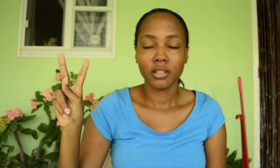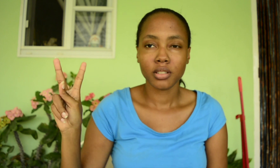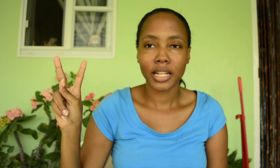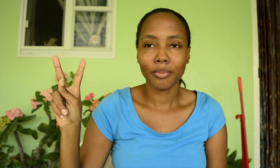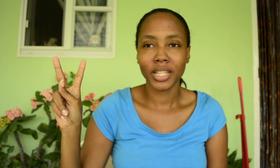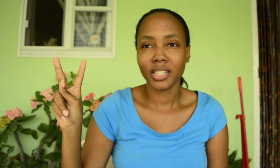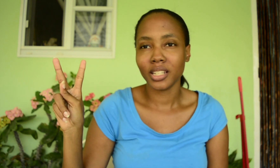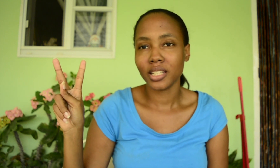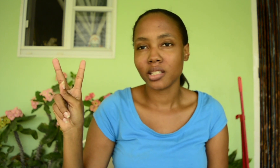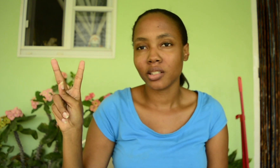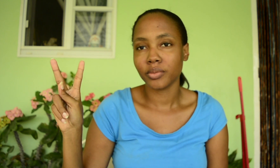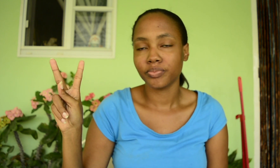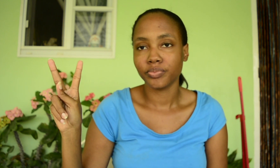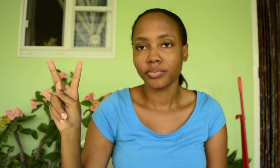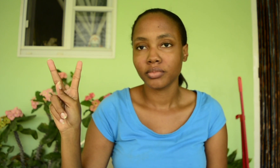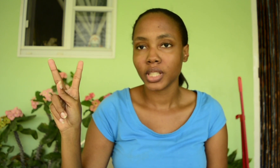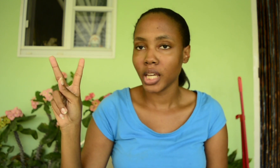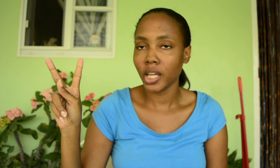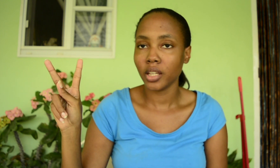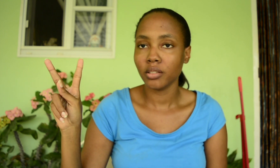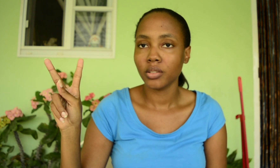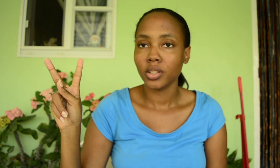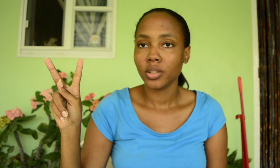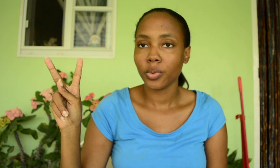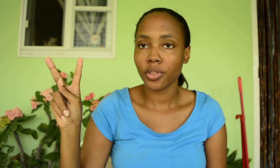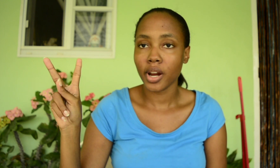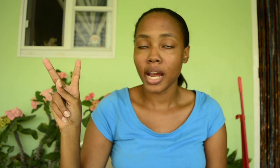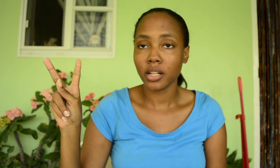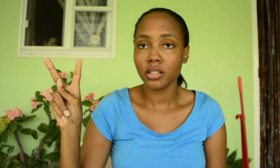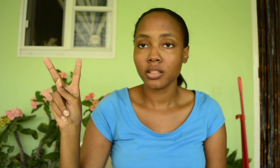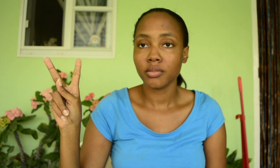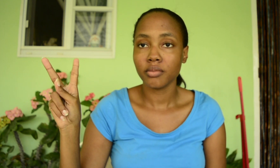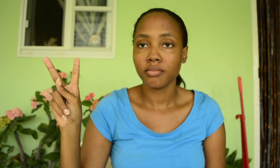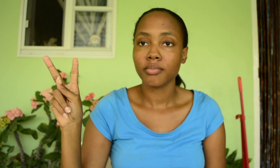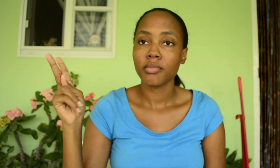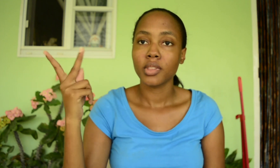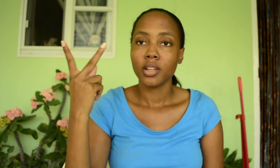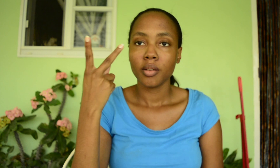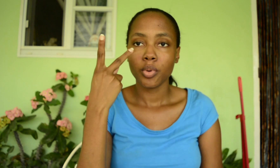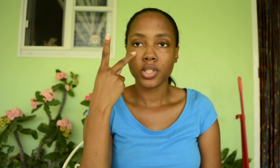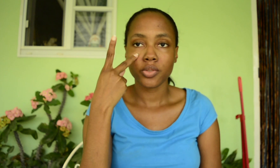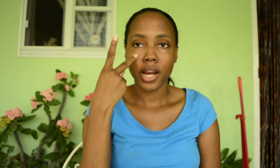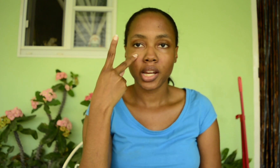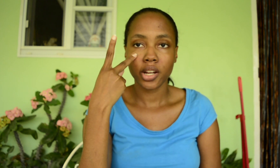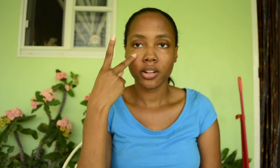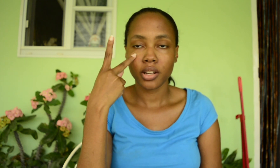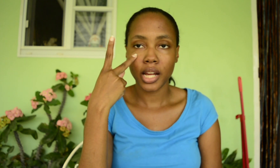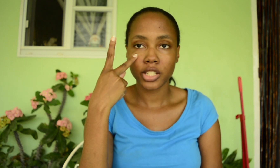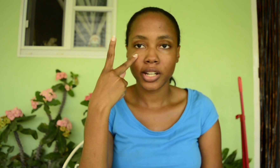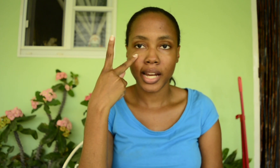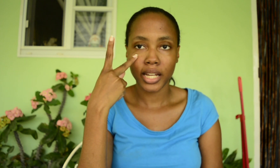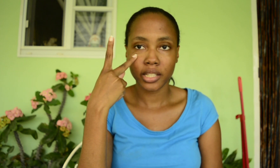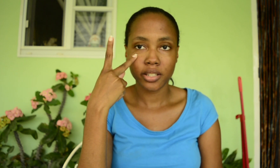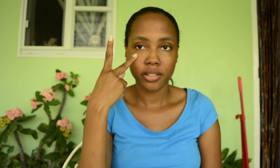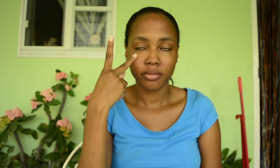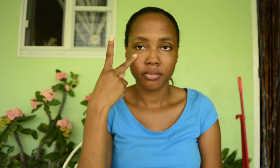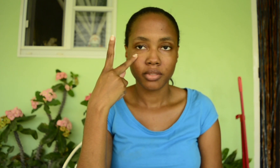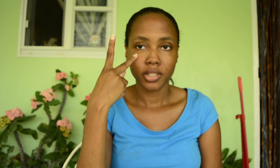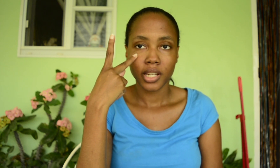it's like making the letter K with your hand. Put it right here at your eye and